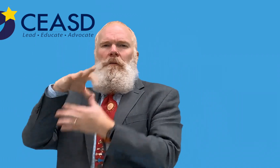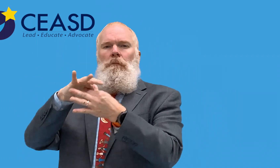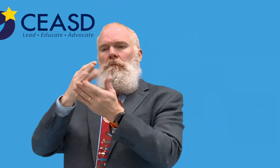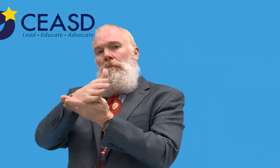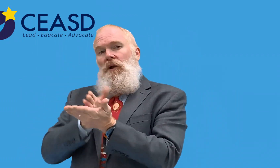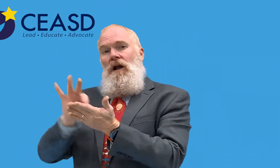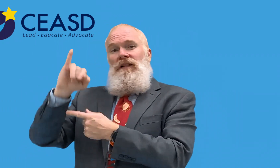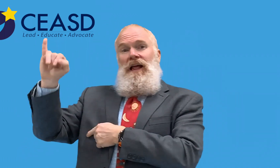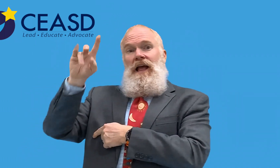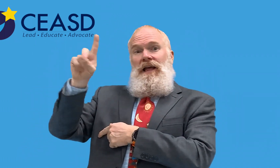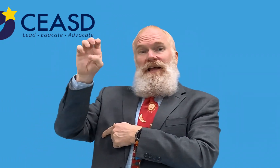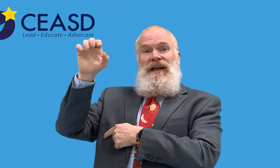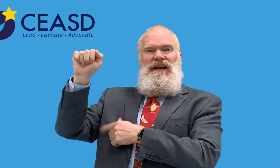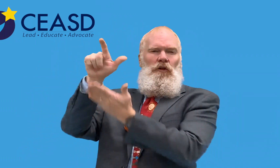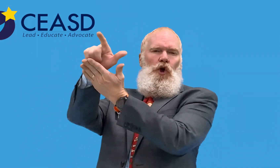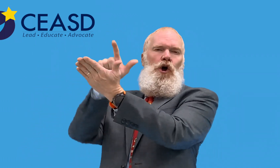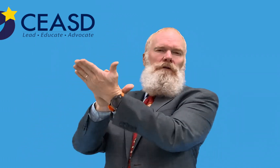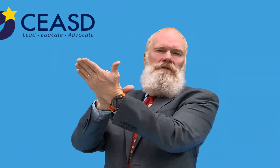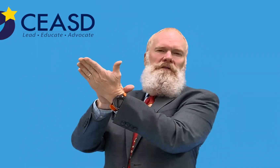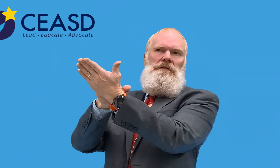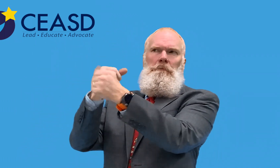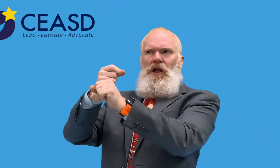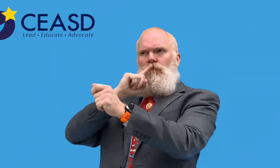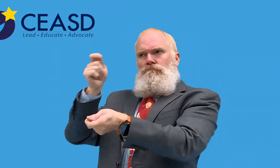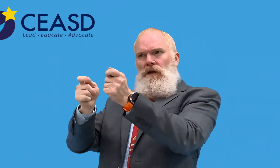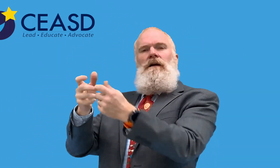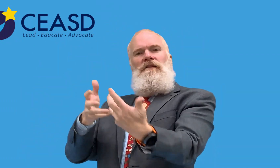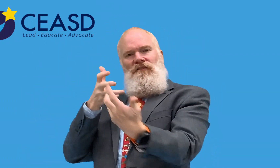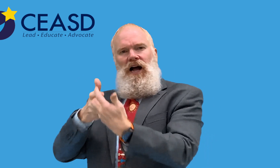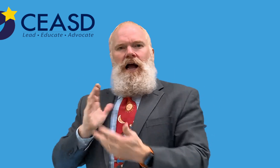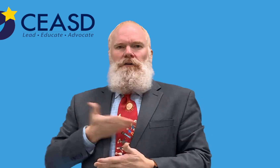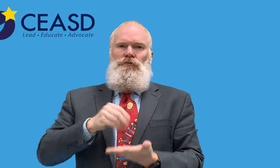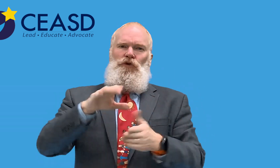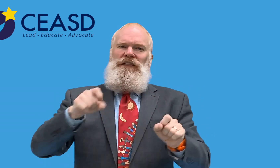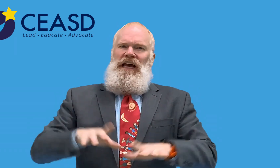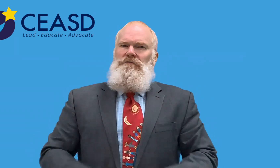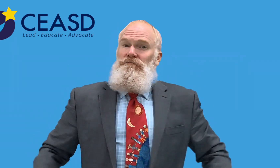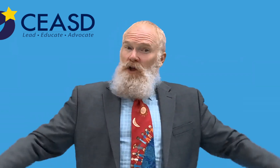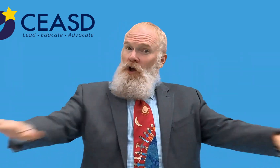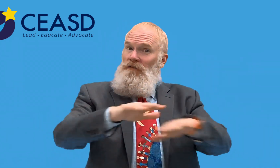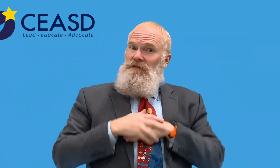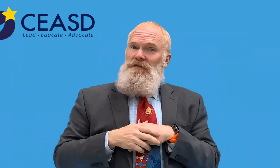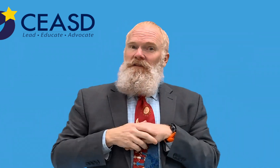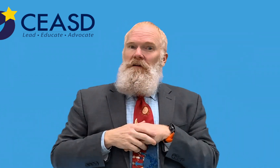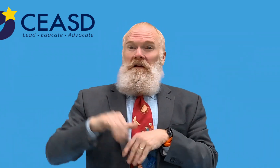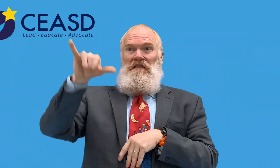Act. This act works together ensuring quality education for deaf and blind children under the IDEA